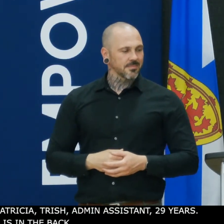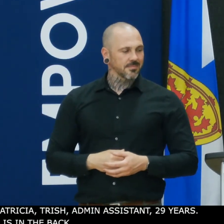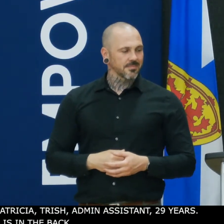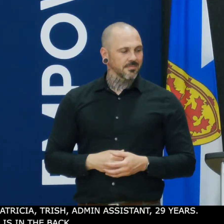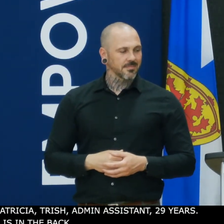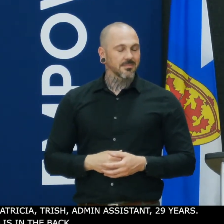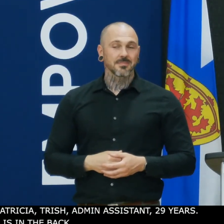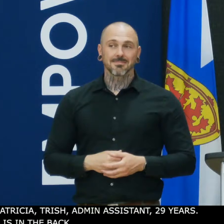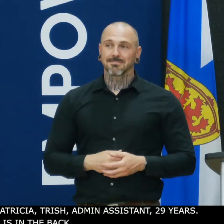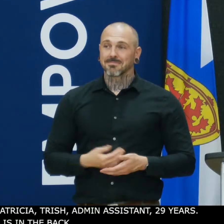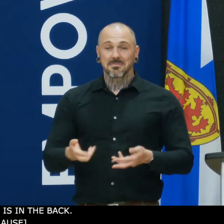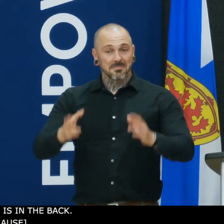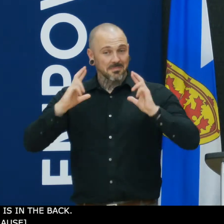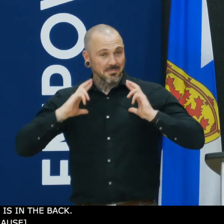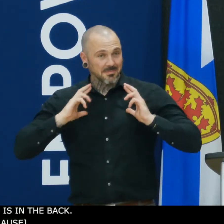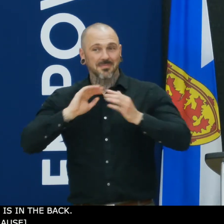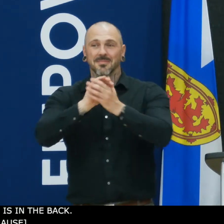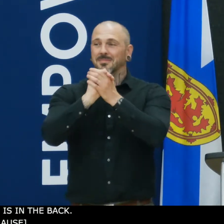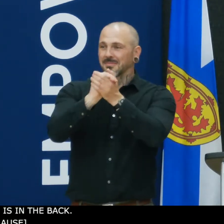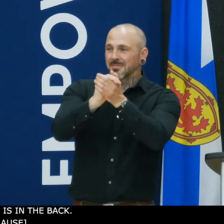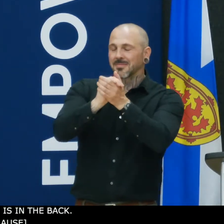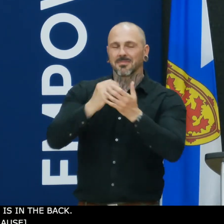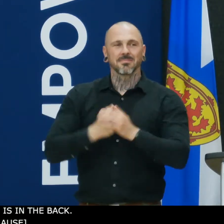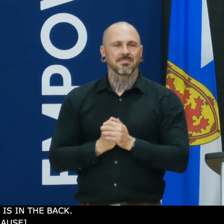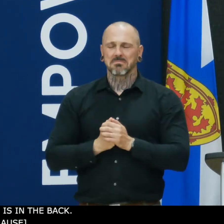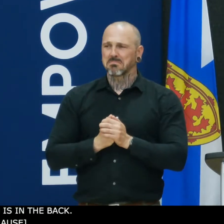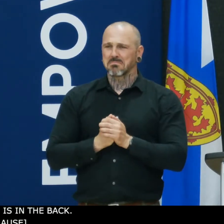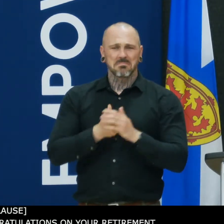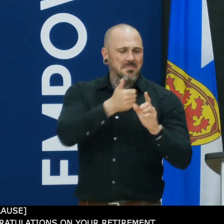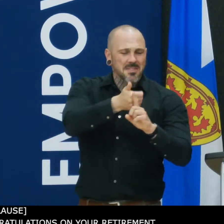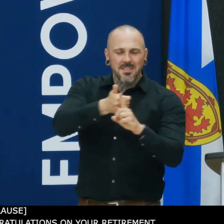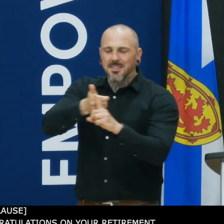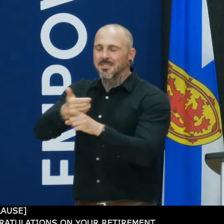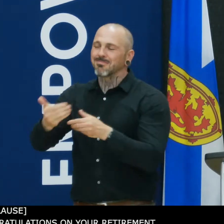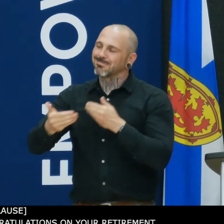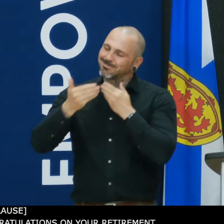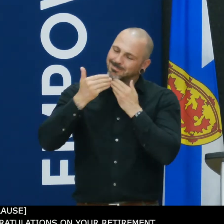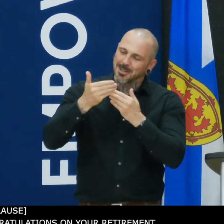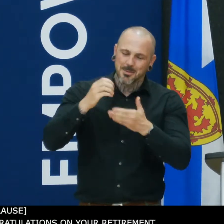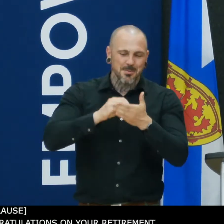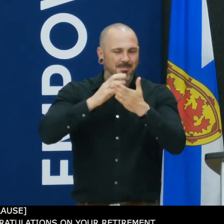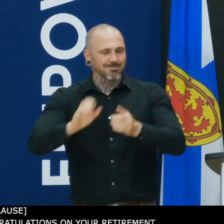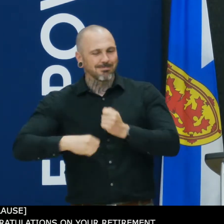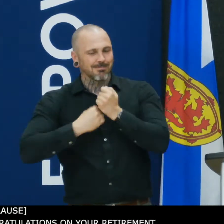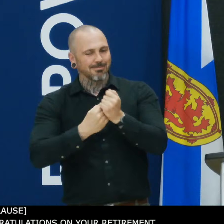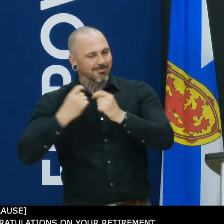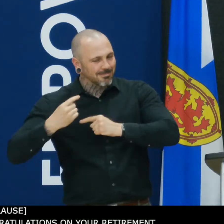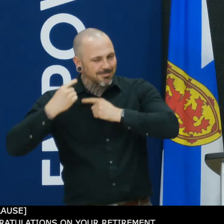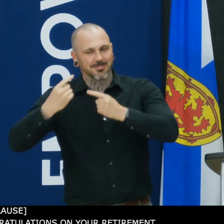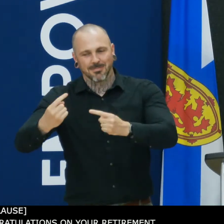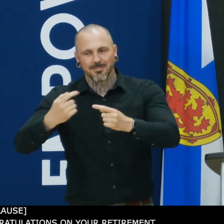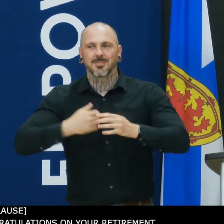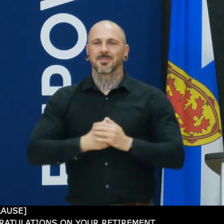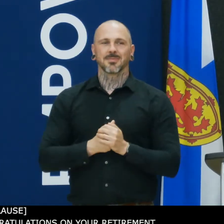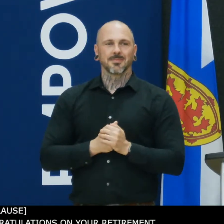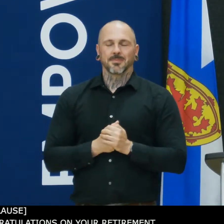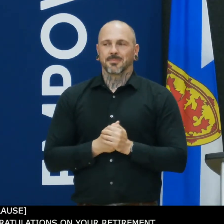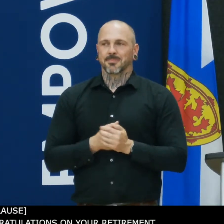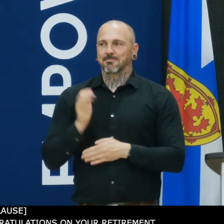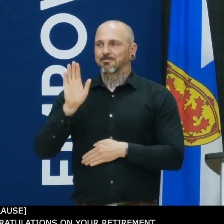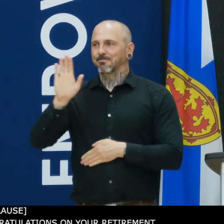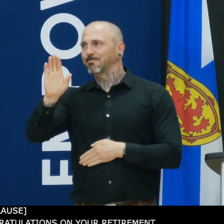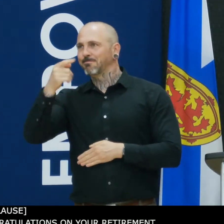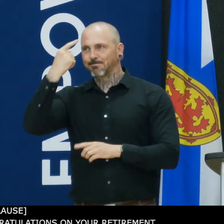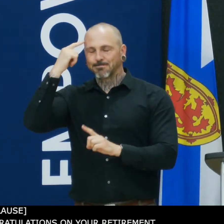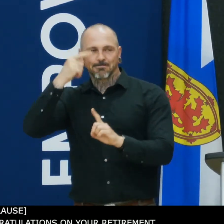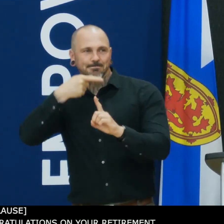Congratulations on your retirement. Thank you for putting your heart and soul into supporting our students and imprinting a legacy of